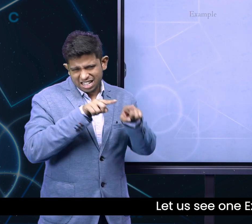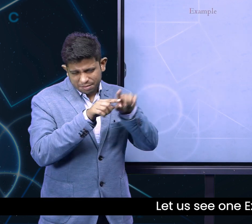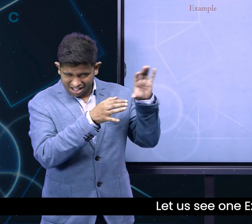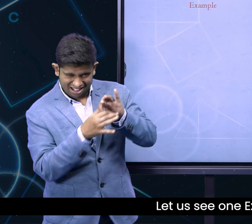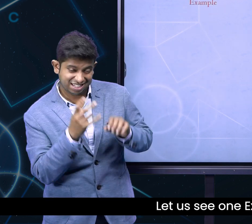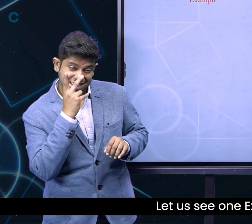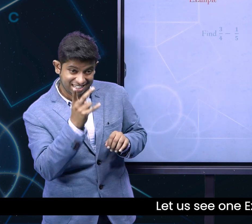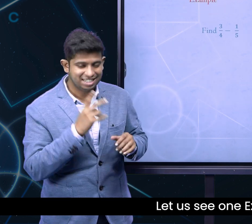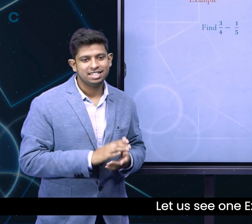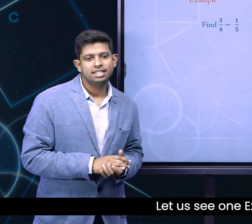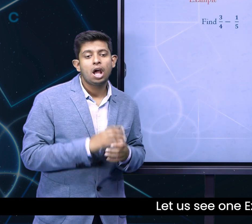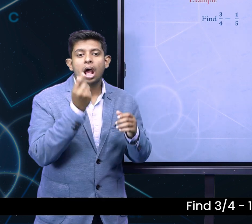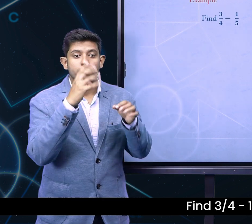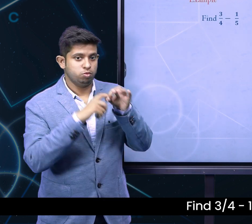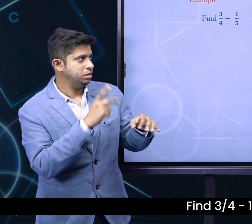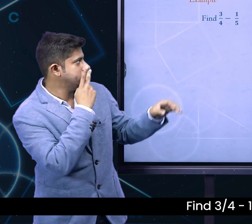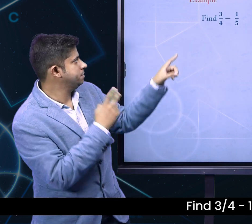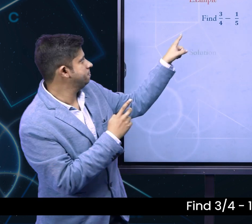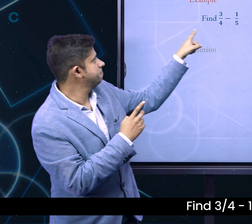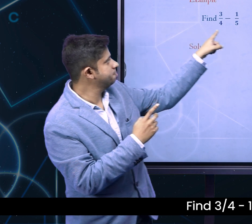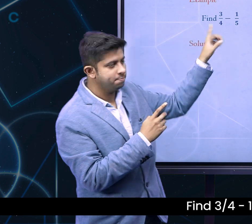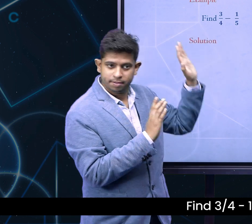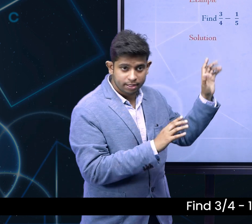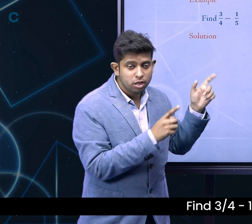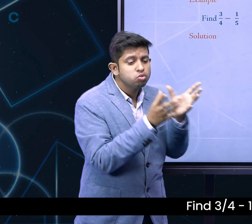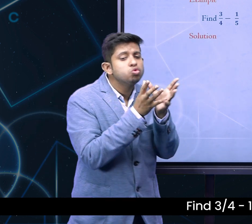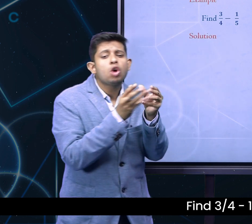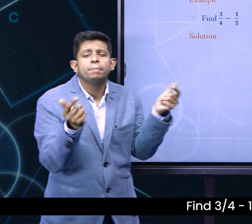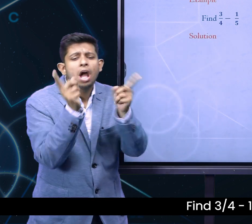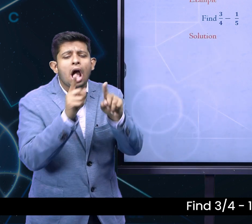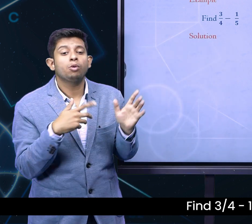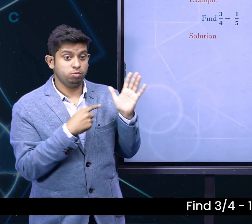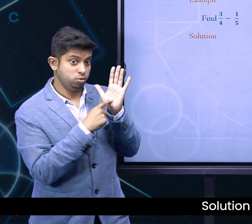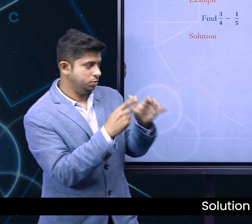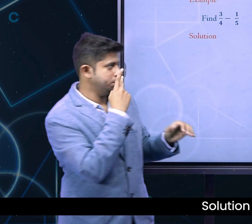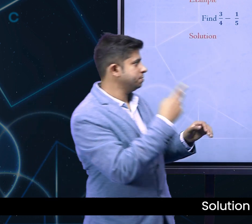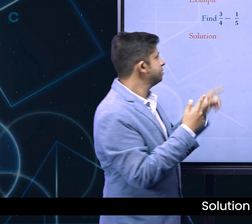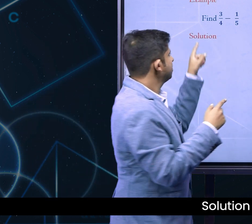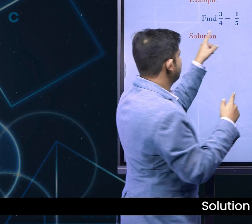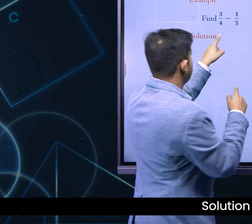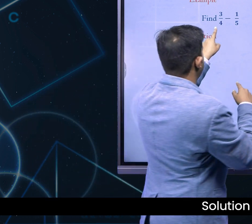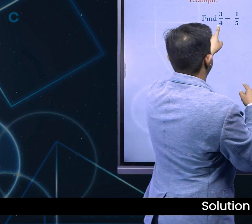Let us see one example. Find 3 by 4 minus 1 by 5. Solution.